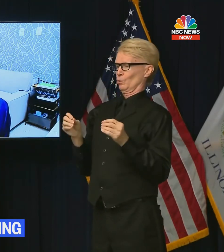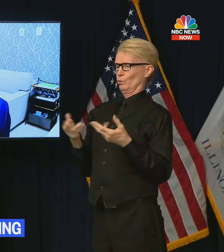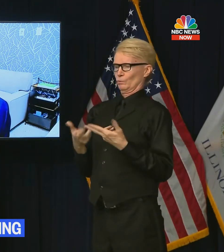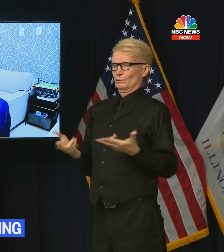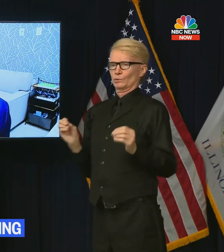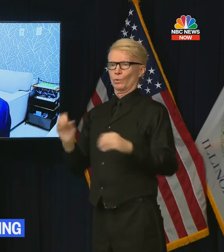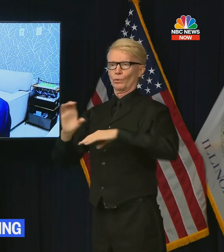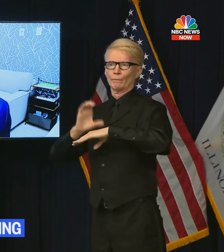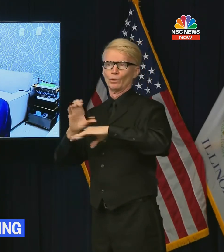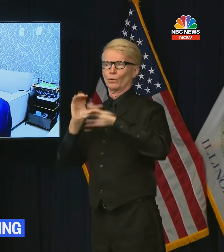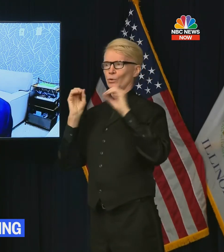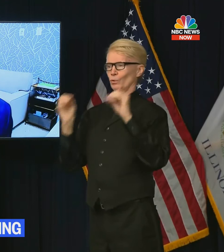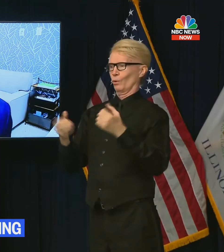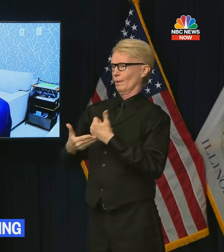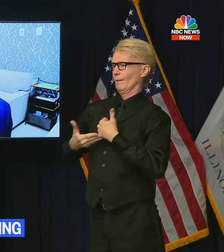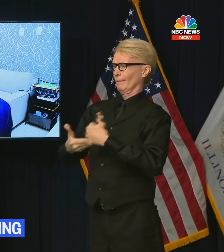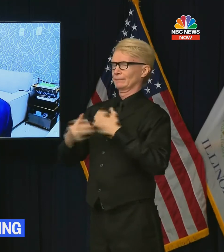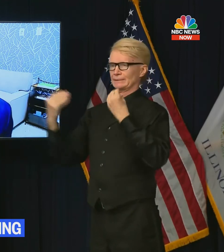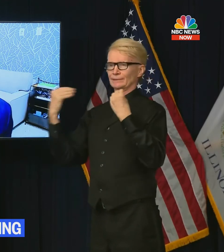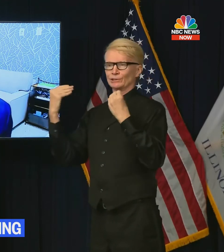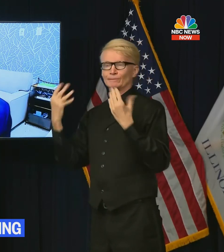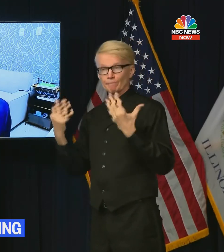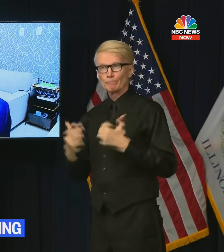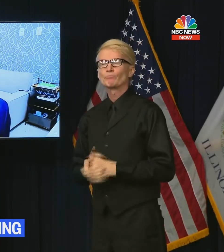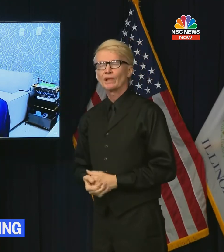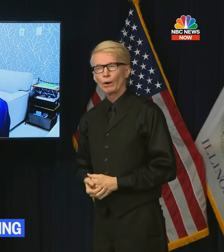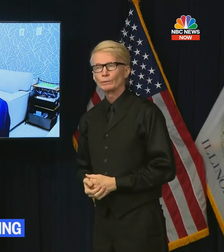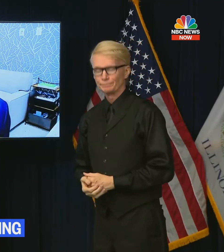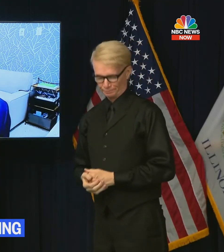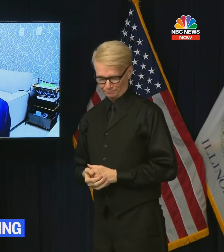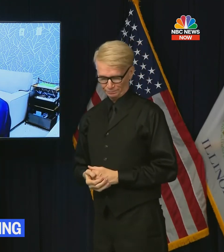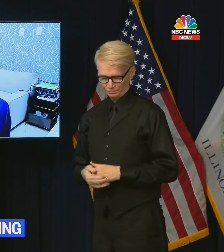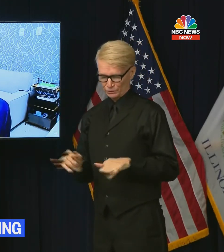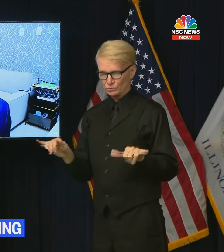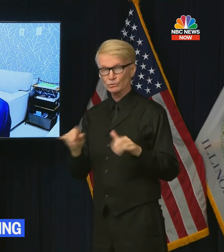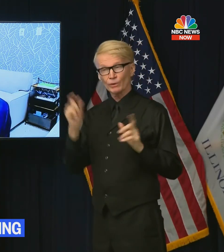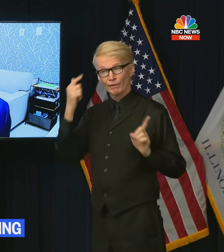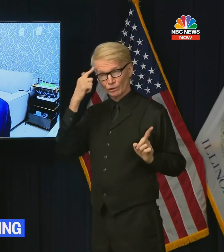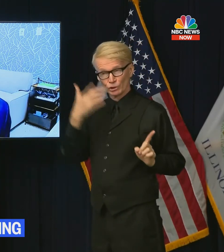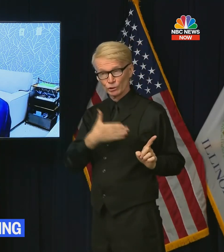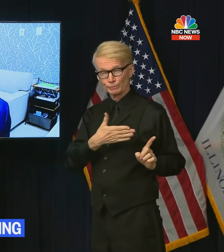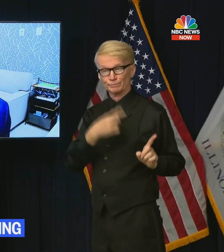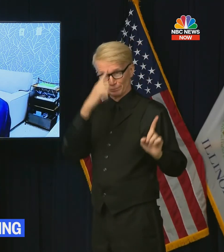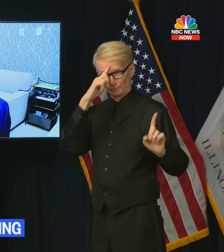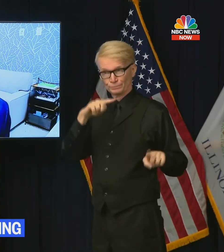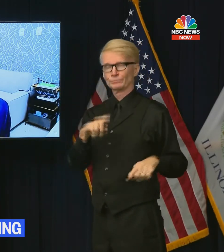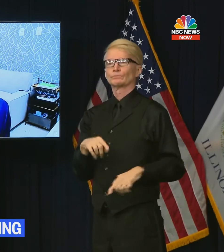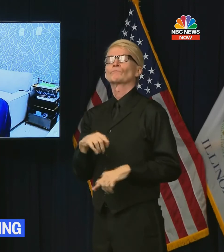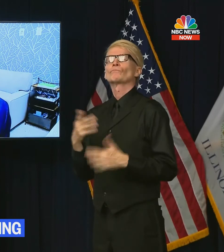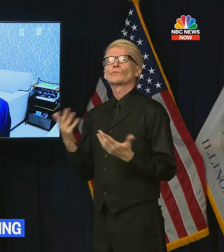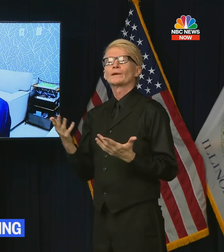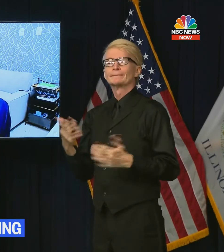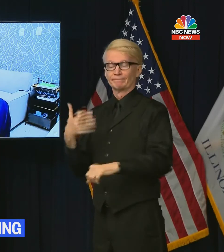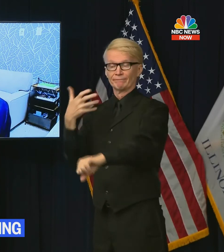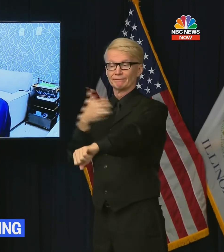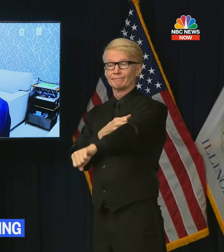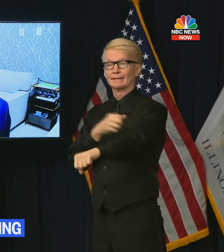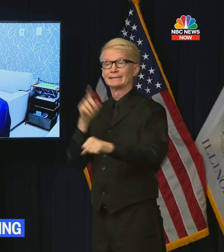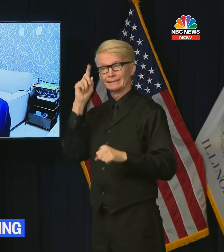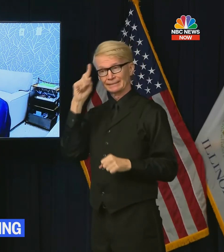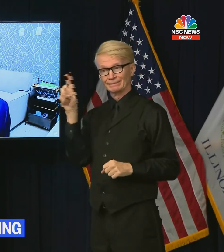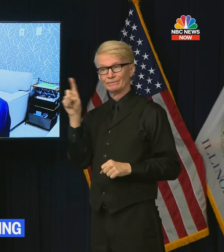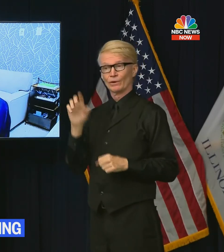to be successful. The final point I'll just make is what you also said, Governor, which is the vaccine is something we all